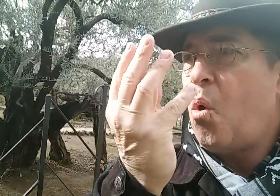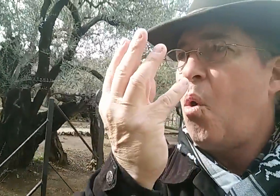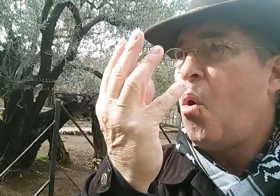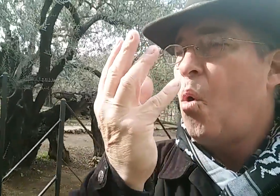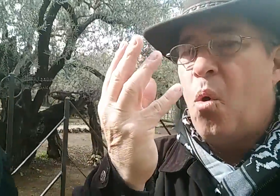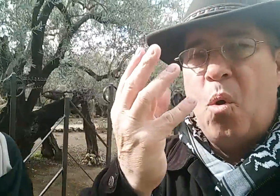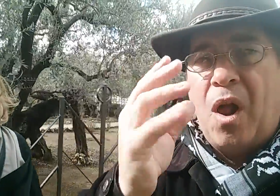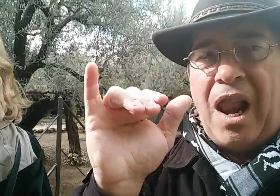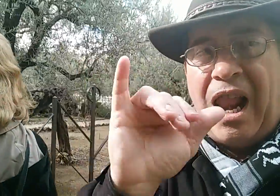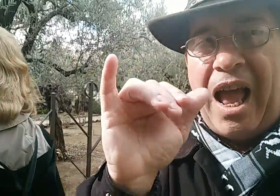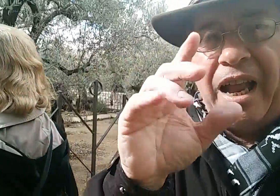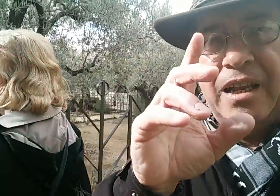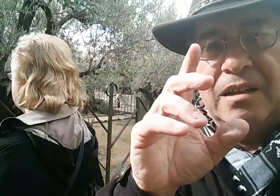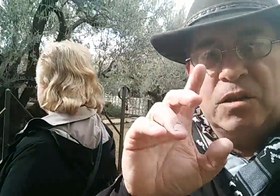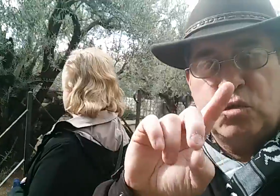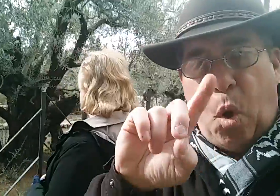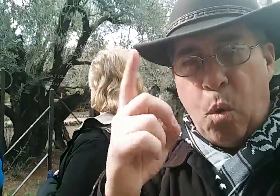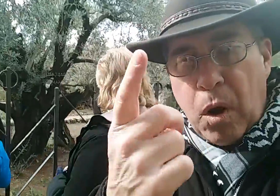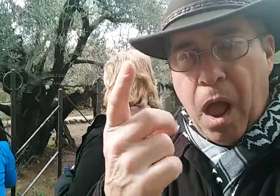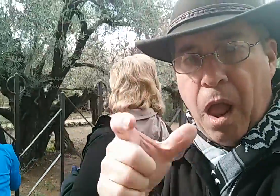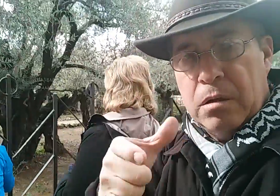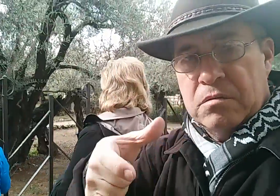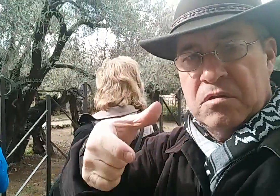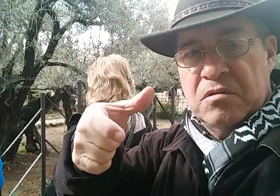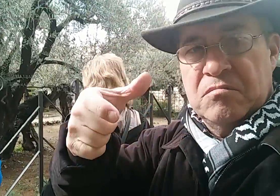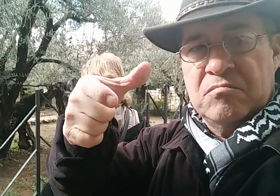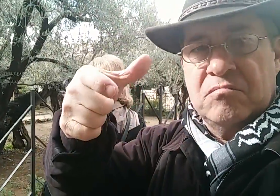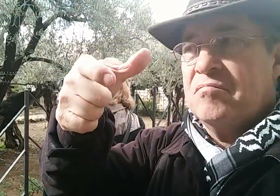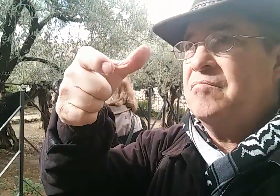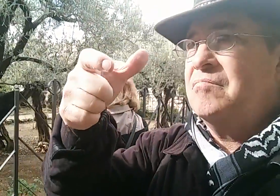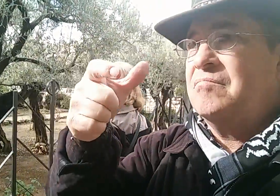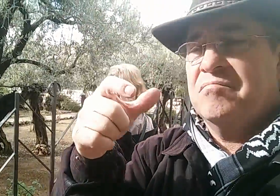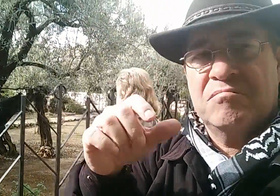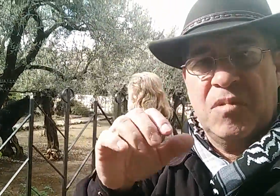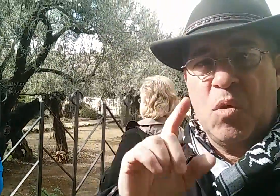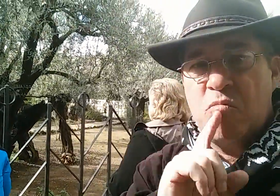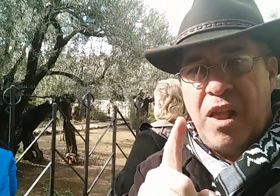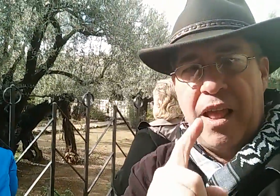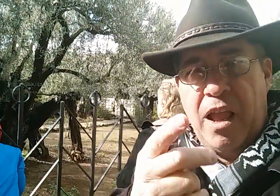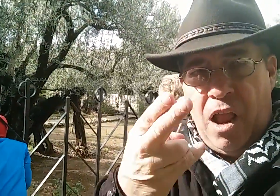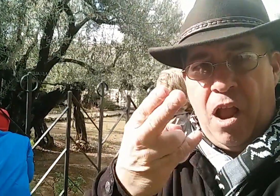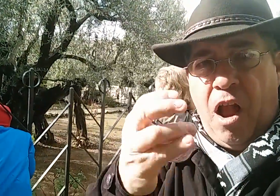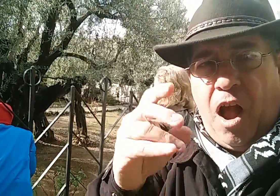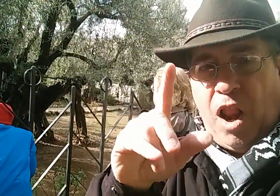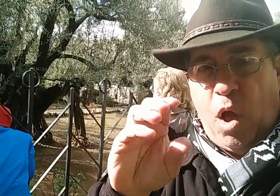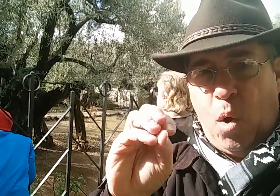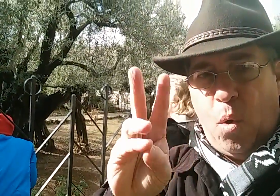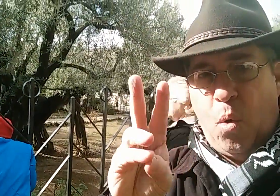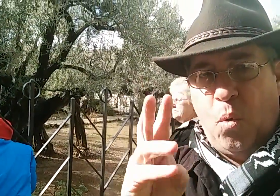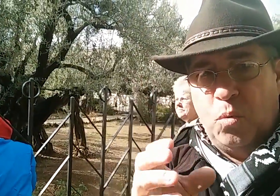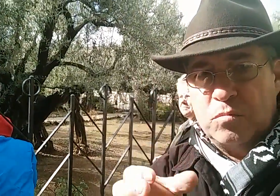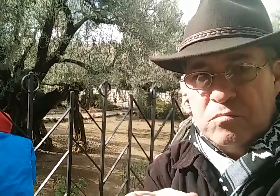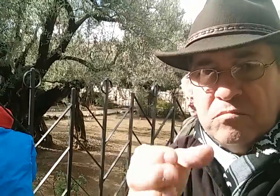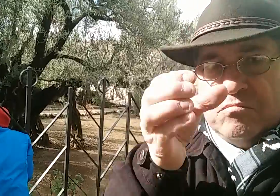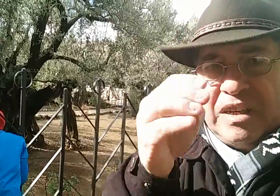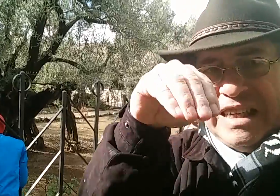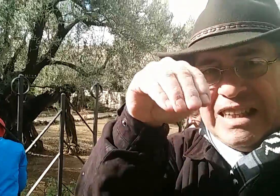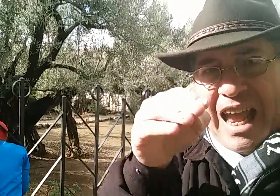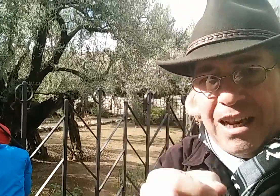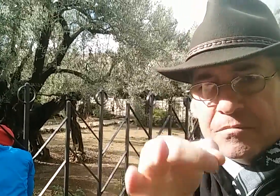Olive trees grow quite a bit in this area, and they grow round, but they're actually hollow on the inside. They grow and